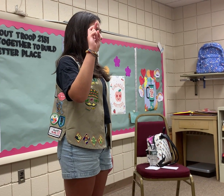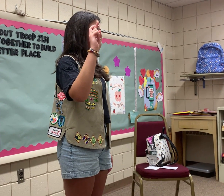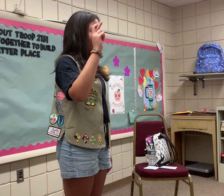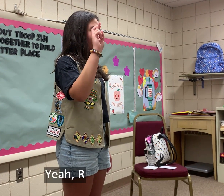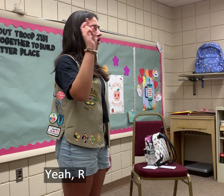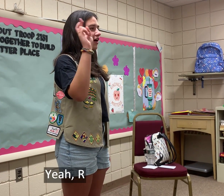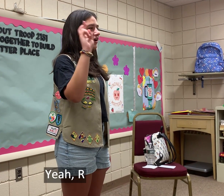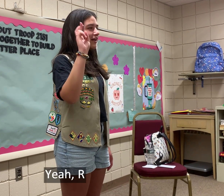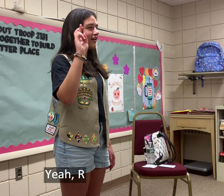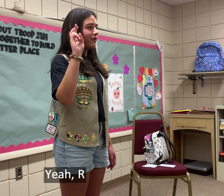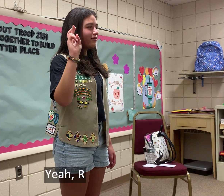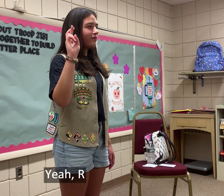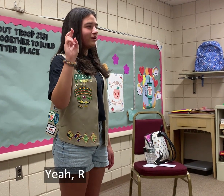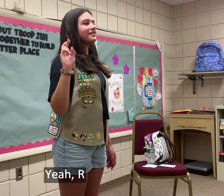Yep, R. What's next?